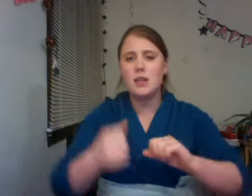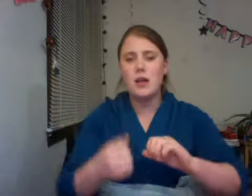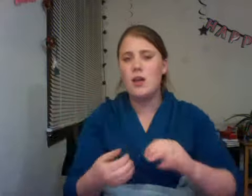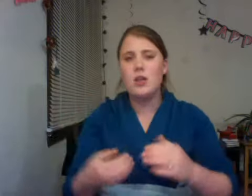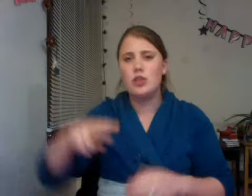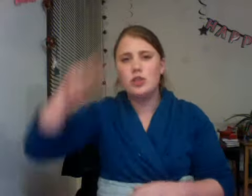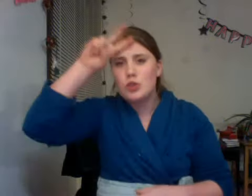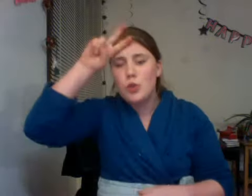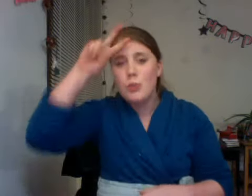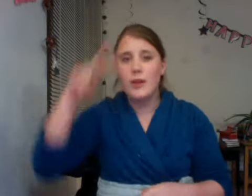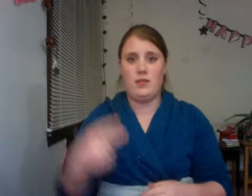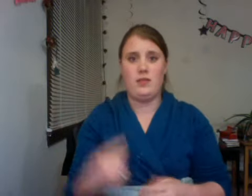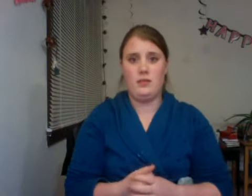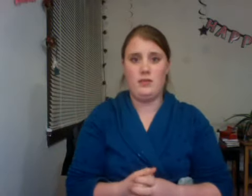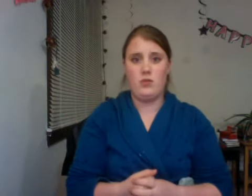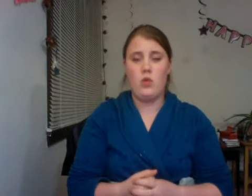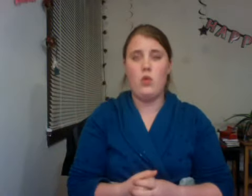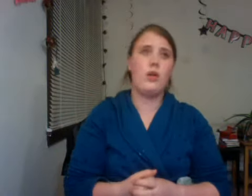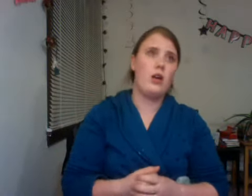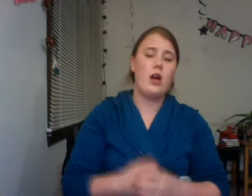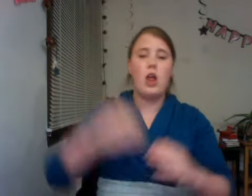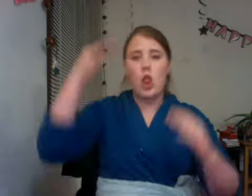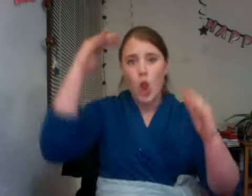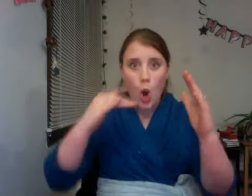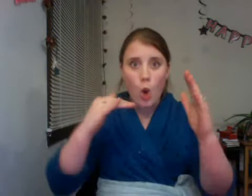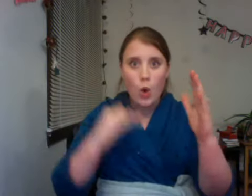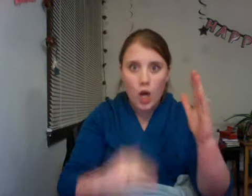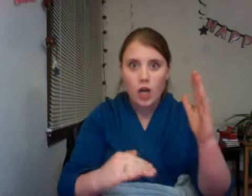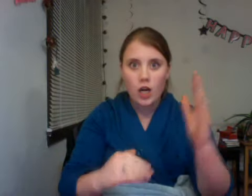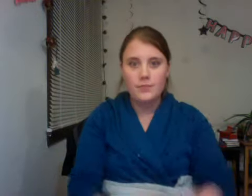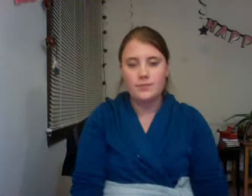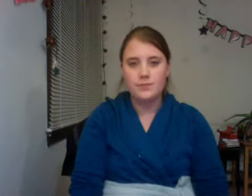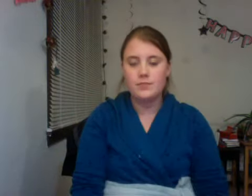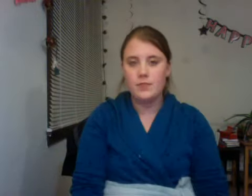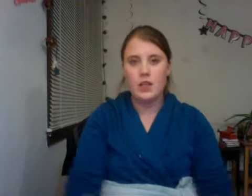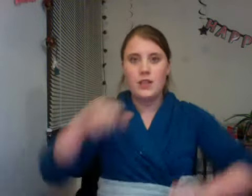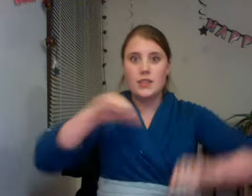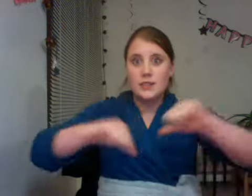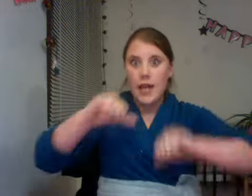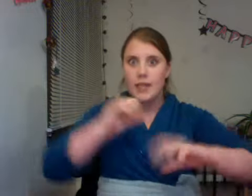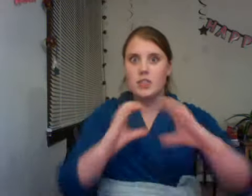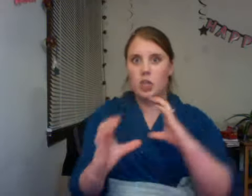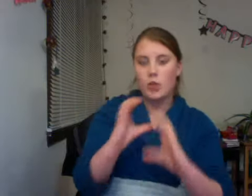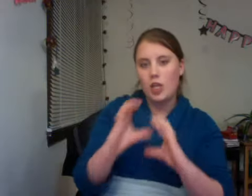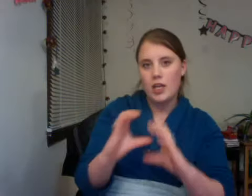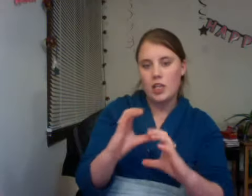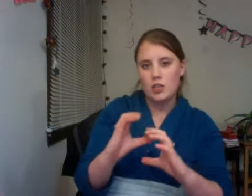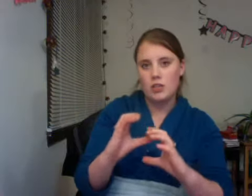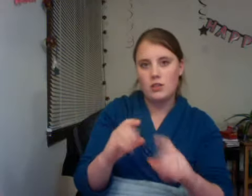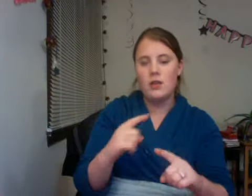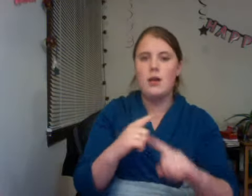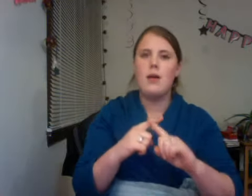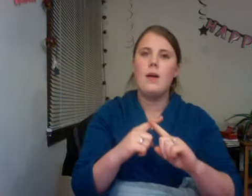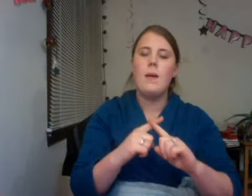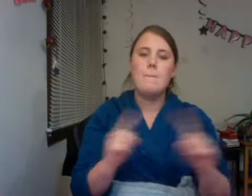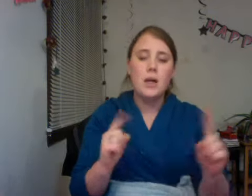understand the importance of detailed, specific scientific communication between experts. But